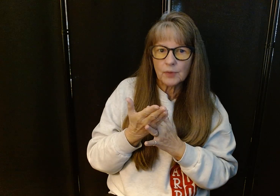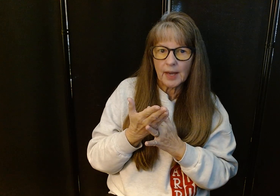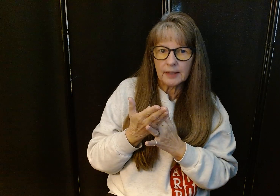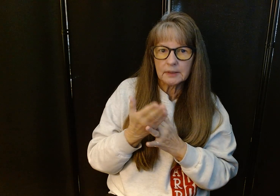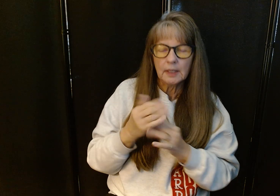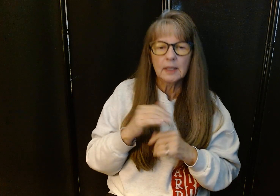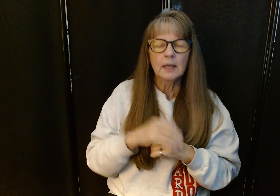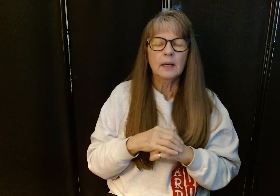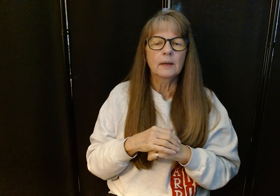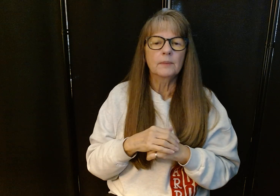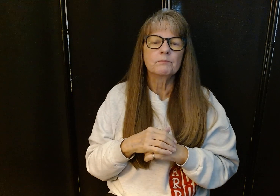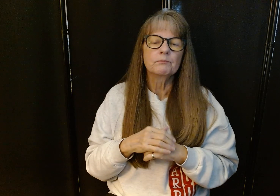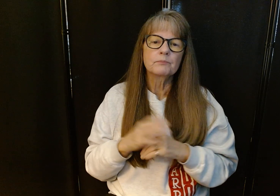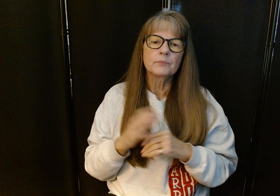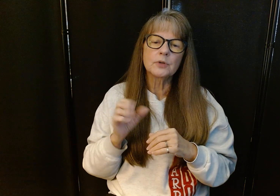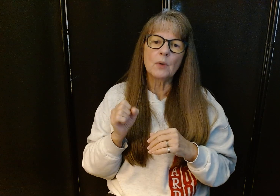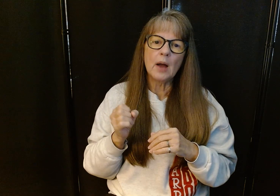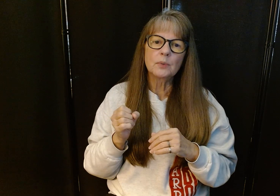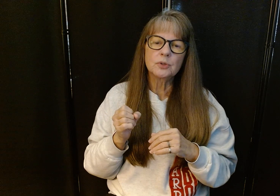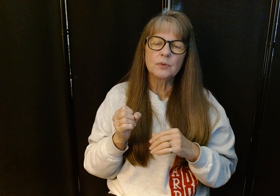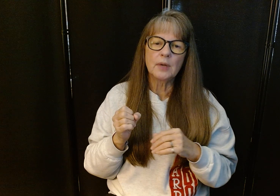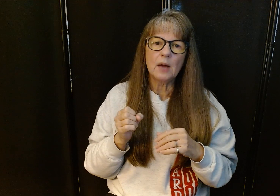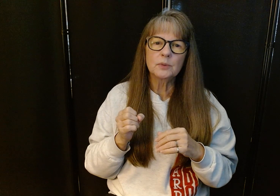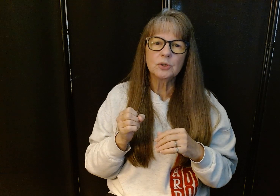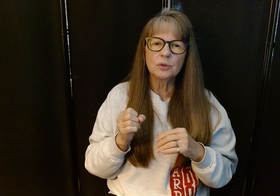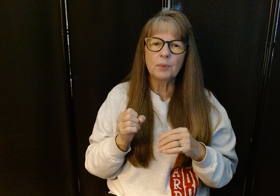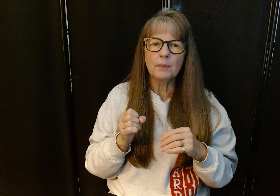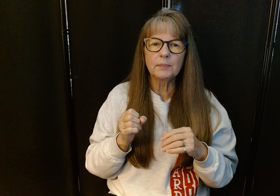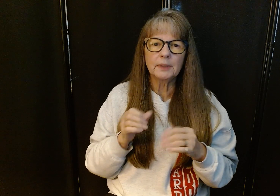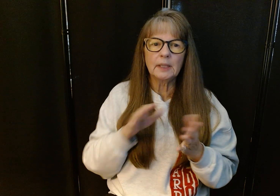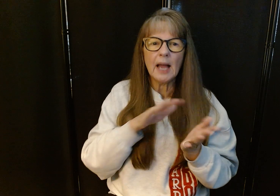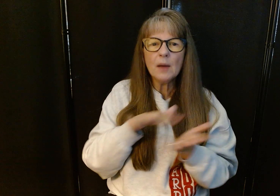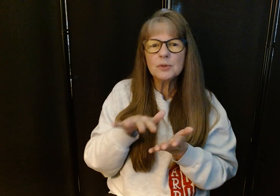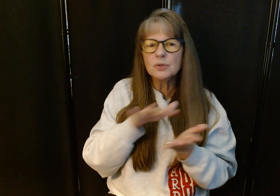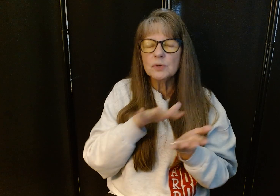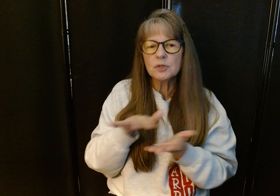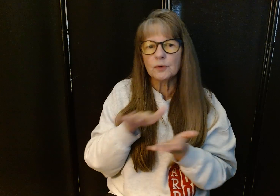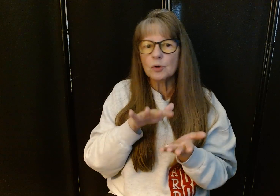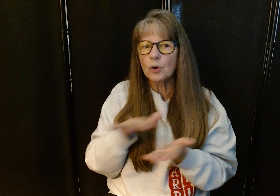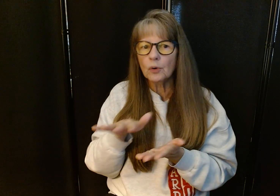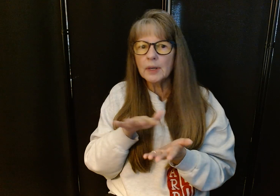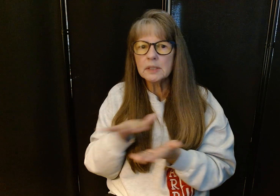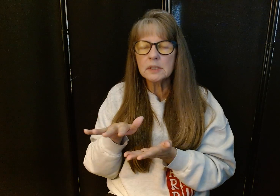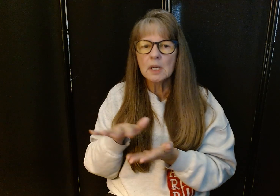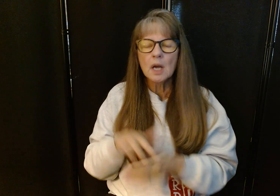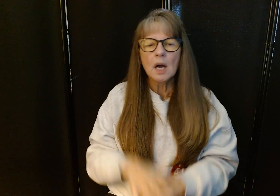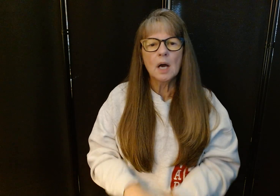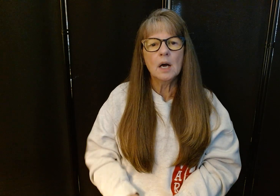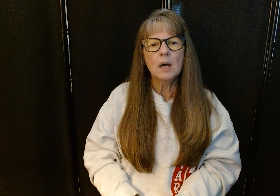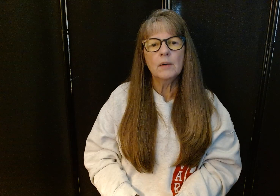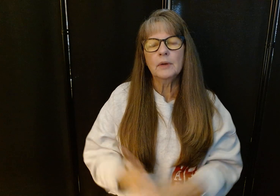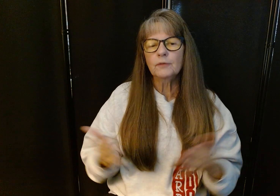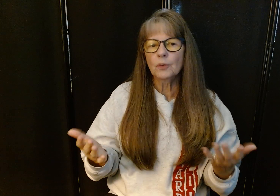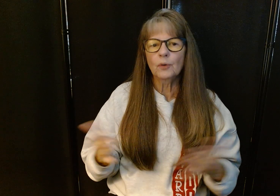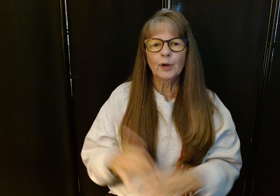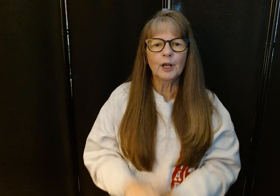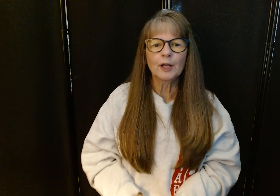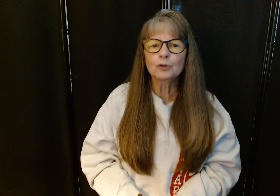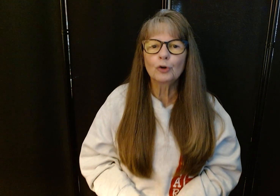that. So I would do that. I would do this for current. If you're an